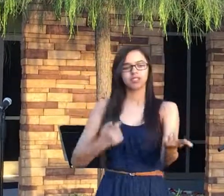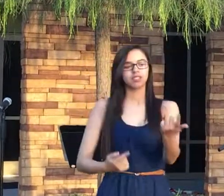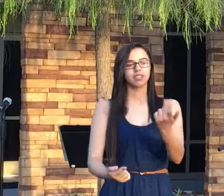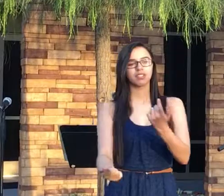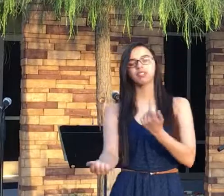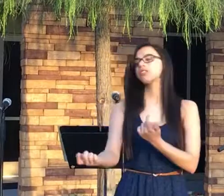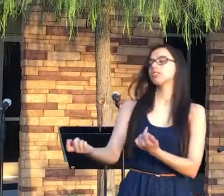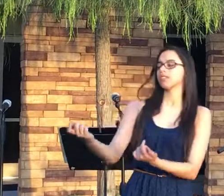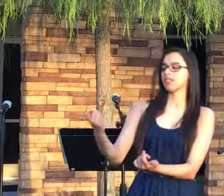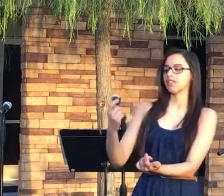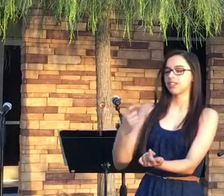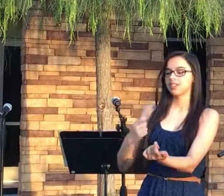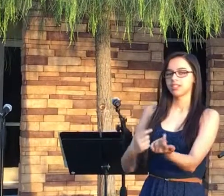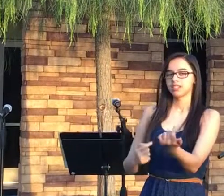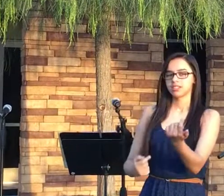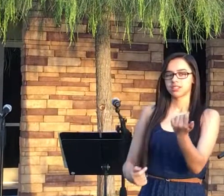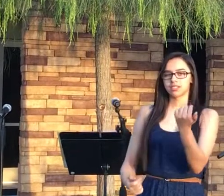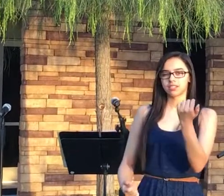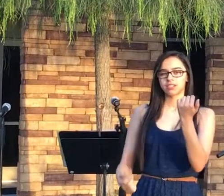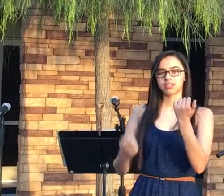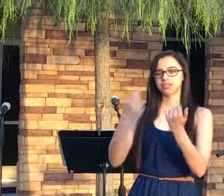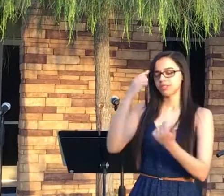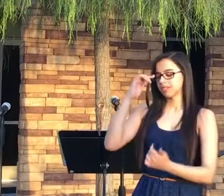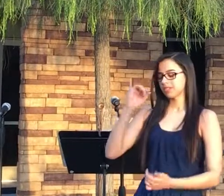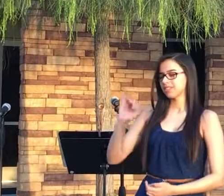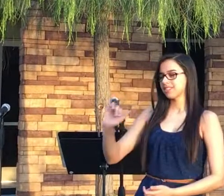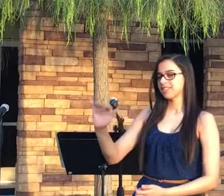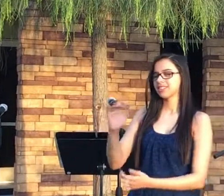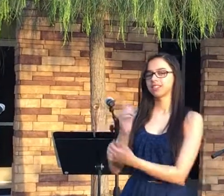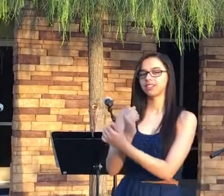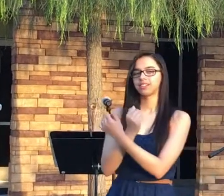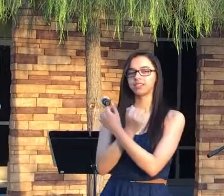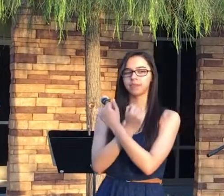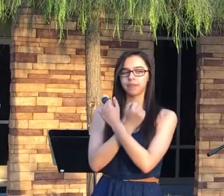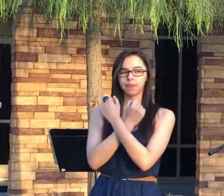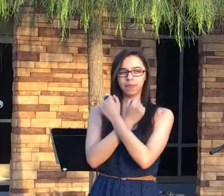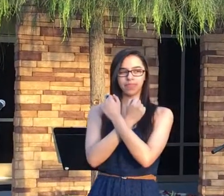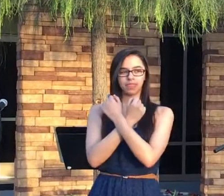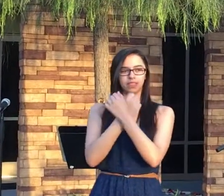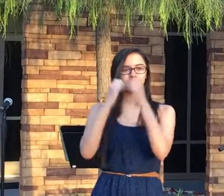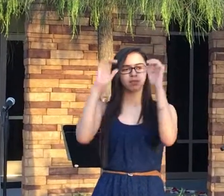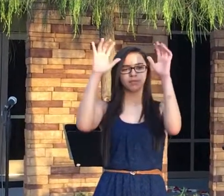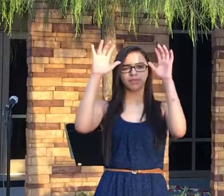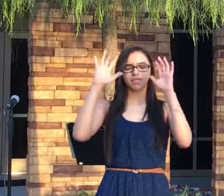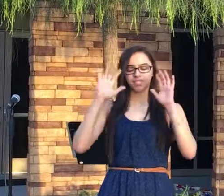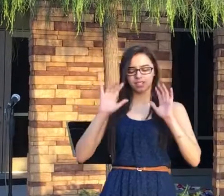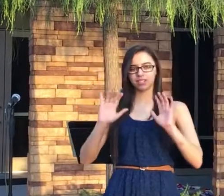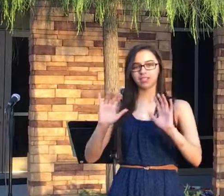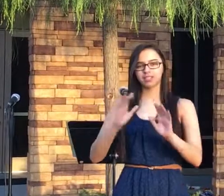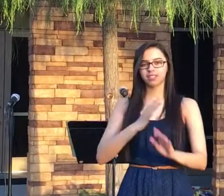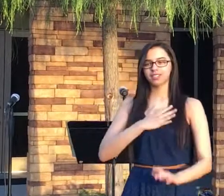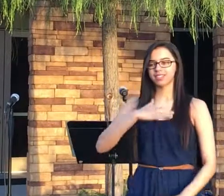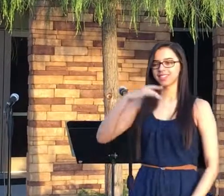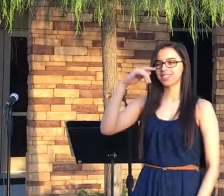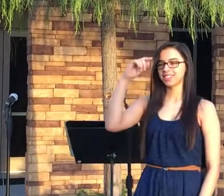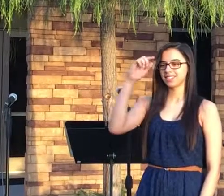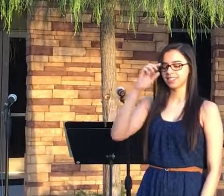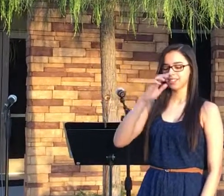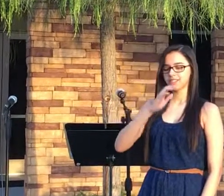mercy reigns. Unending love, amazing